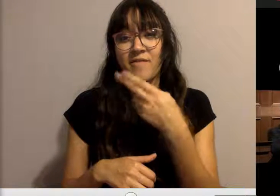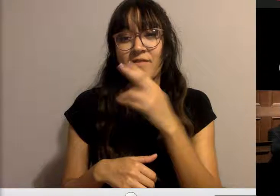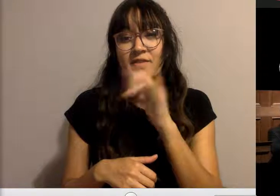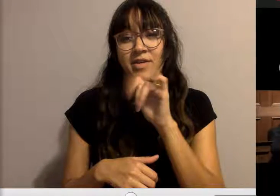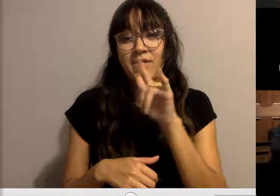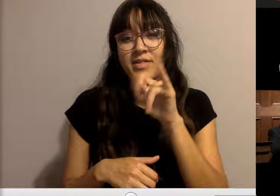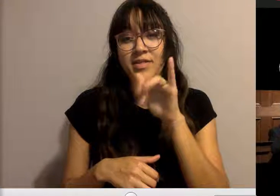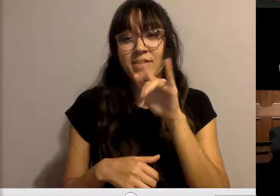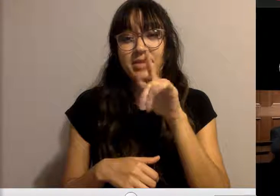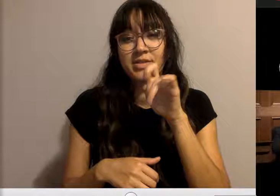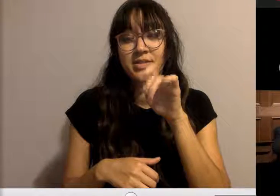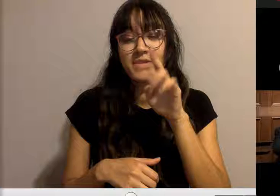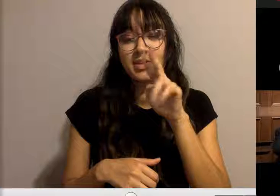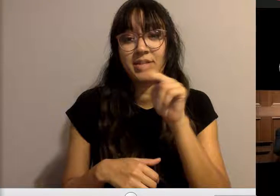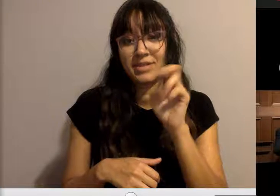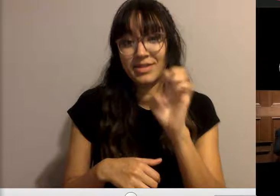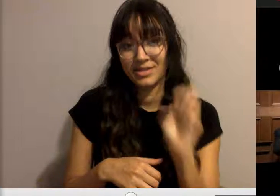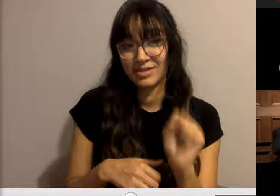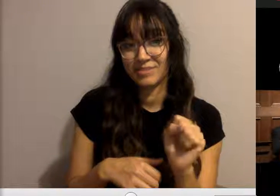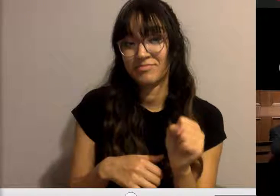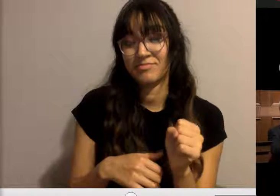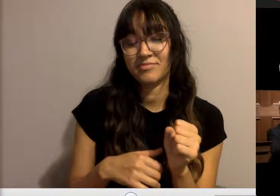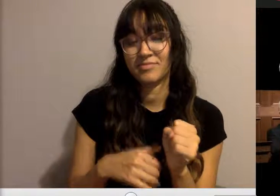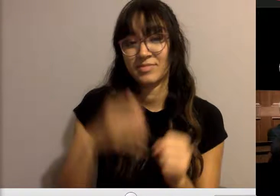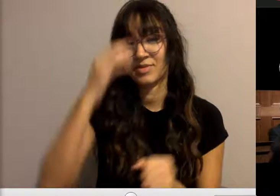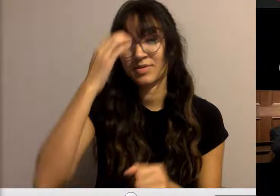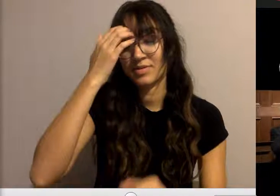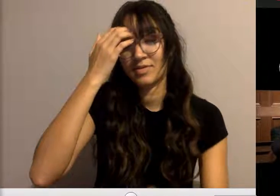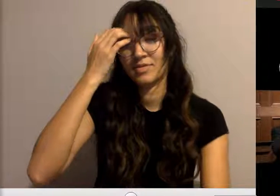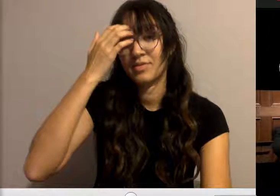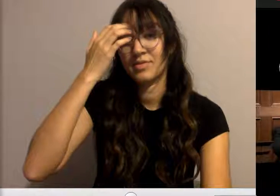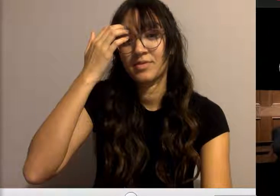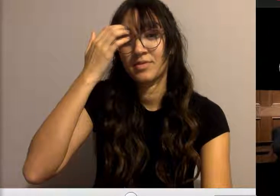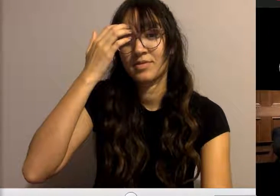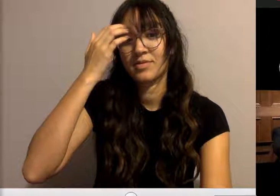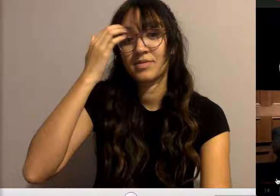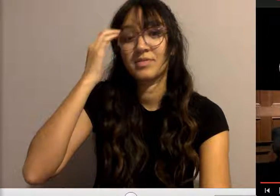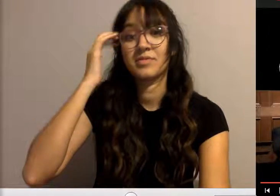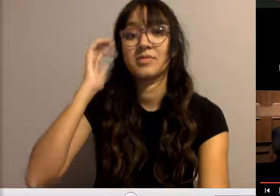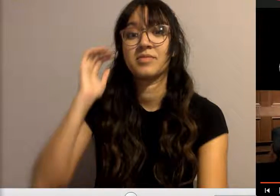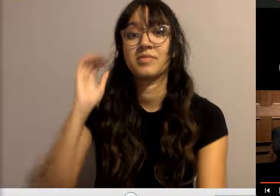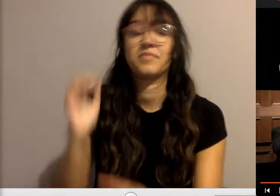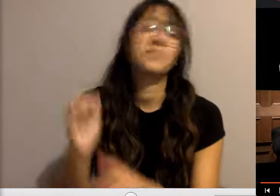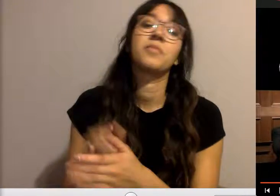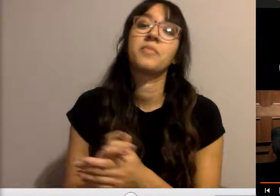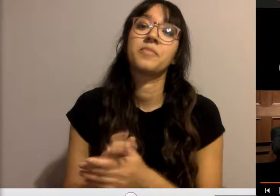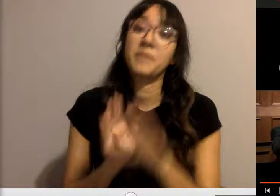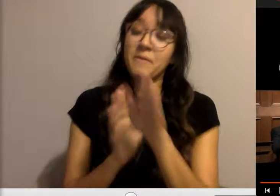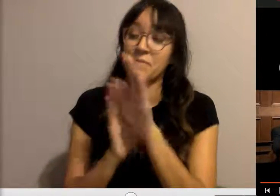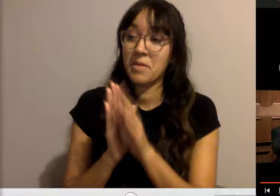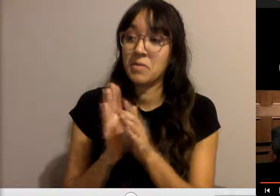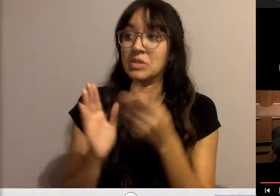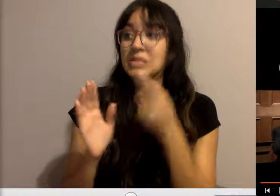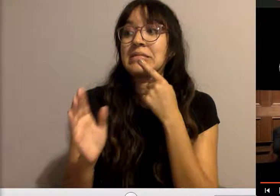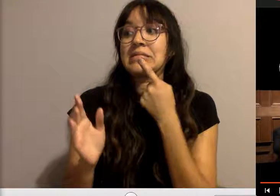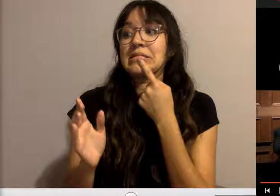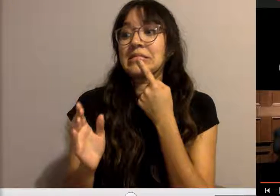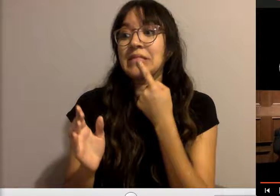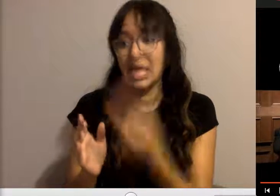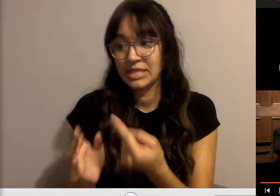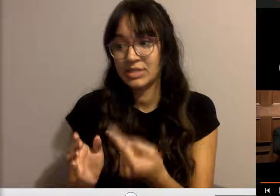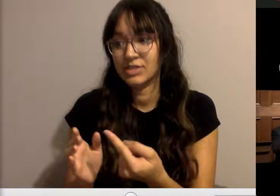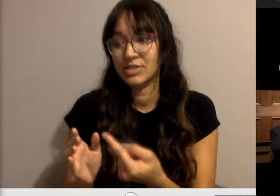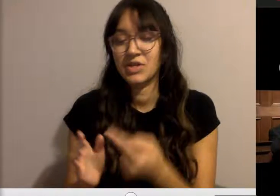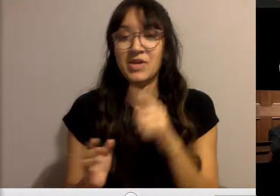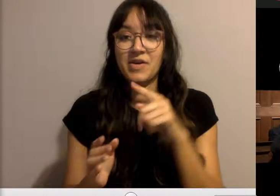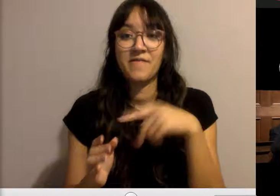already made that assignation way back when. And the Bible actually says the Philistines come from Crete, so if you want it to work that